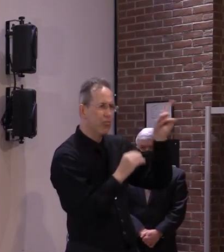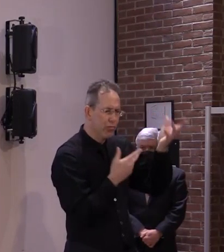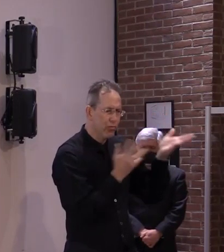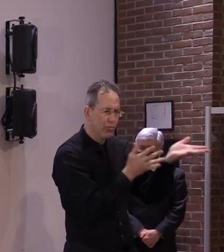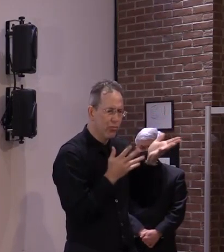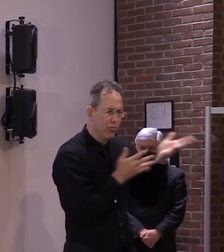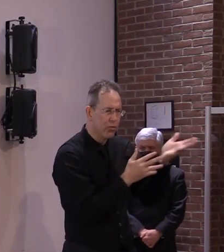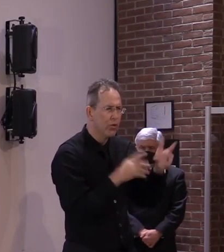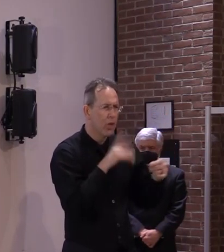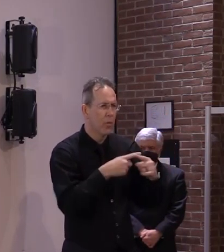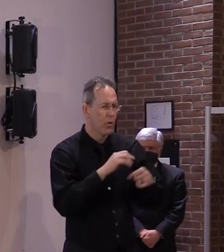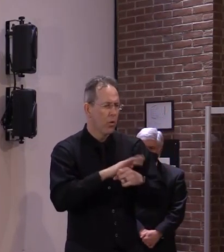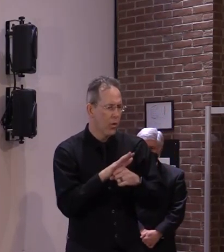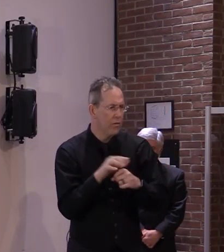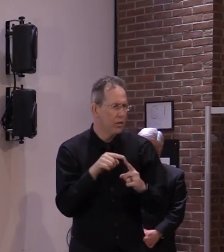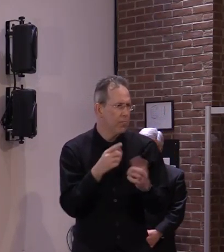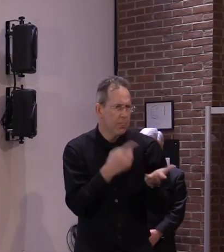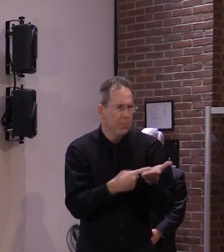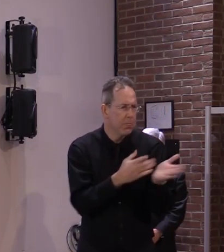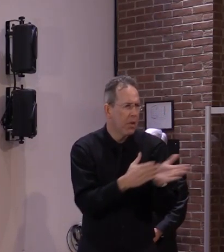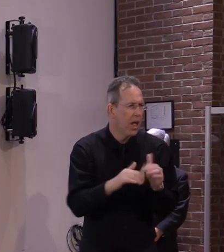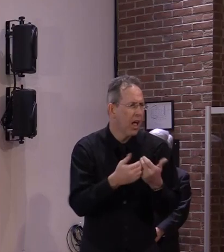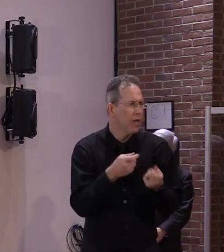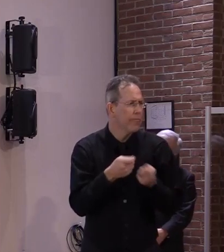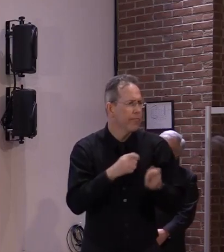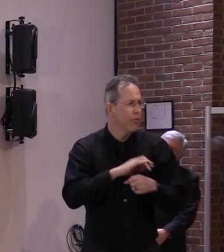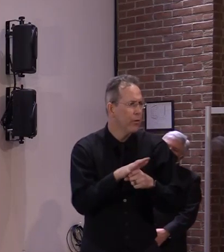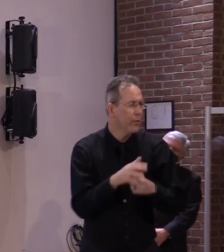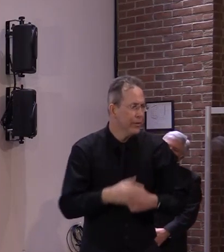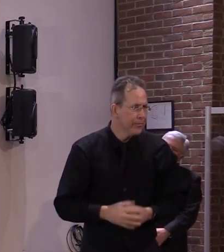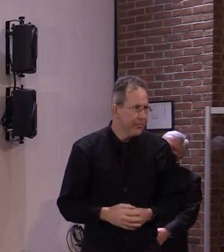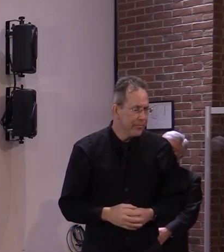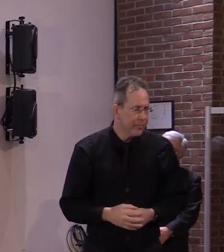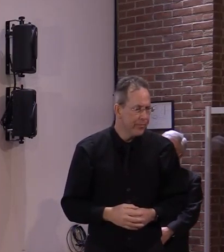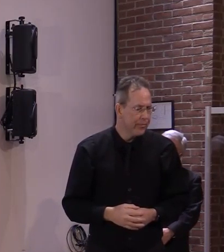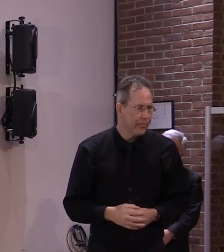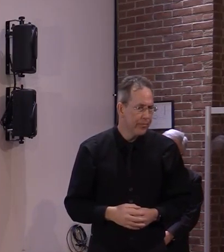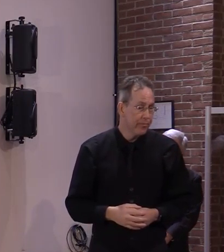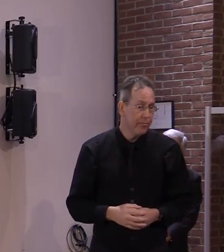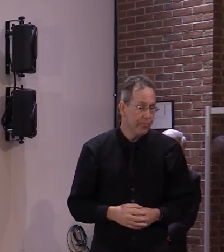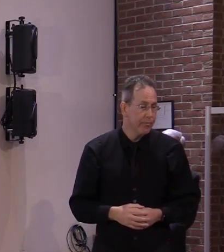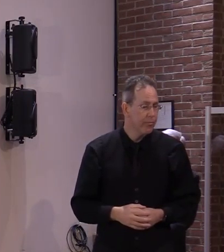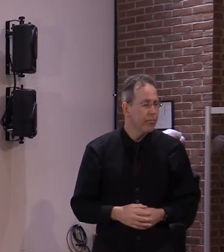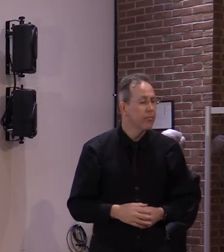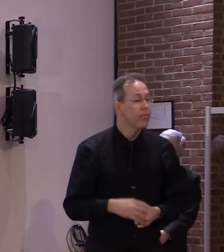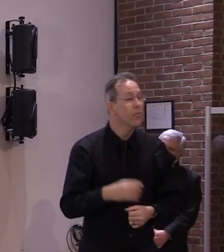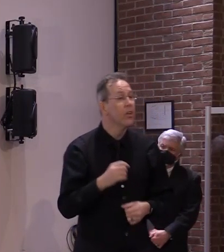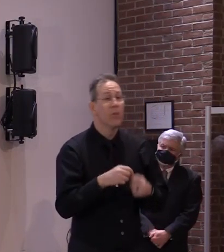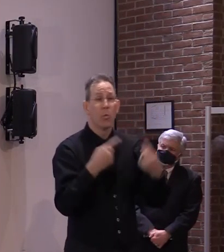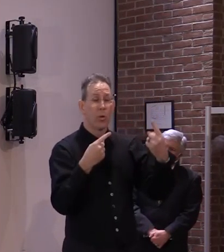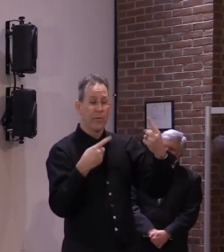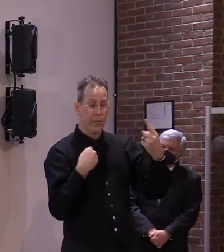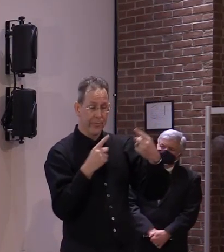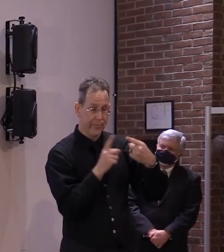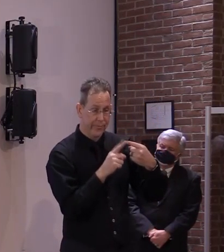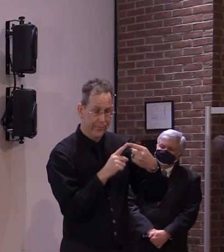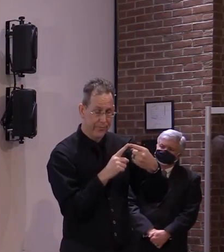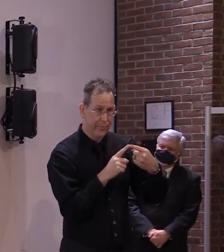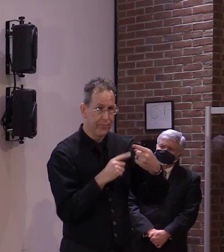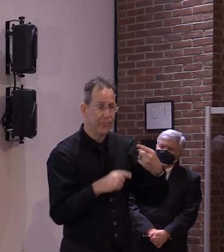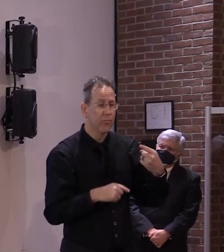more good news. First, we learned that nationally, weekly allocation will once again increase, this time